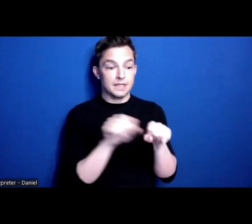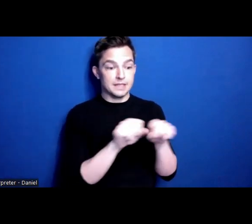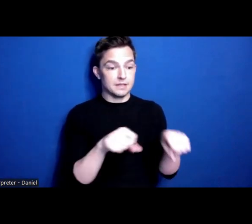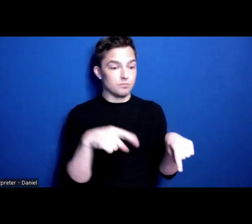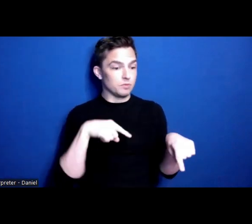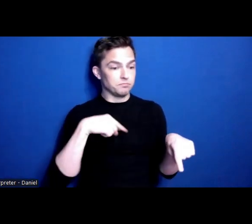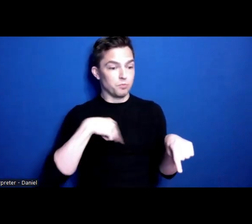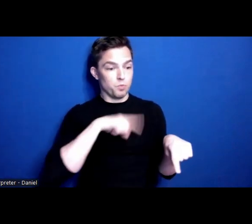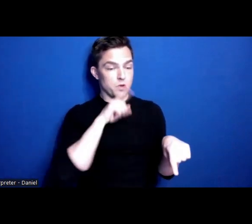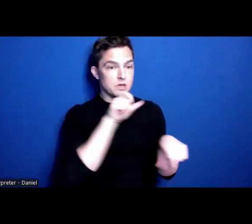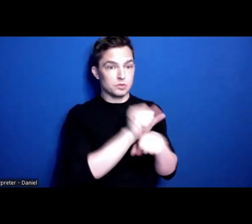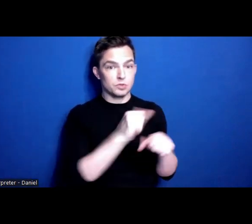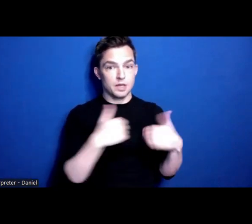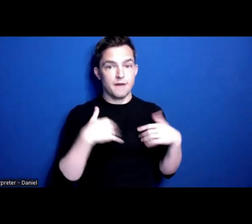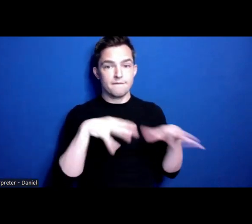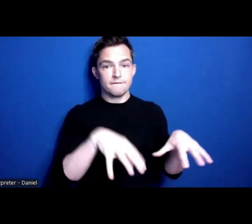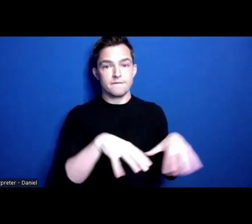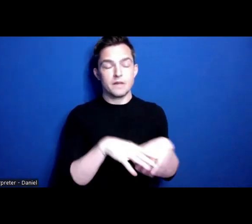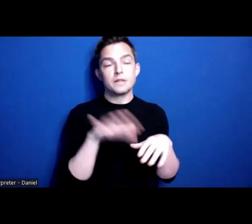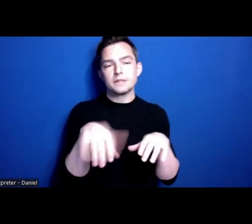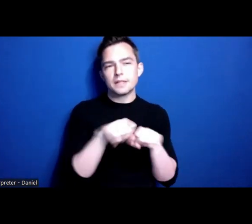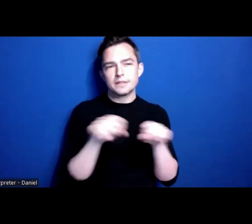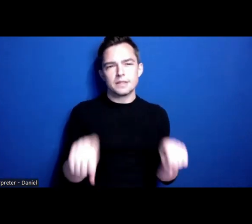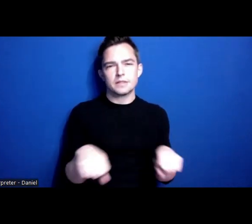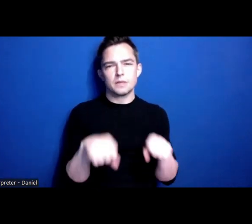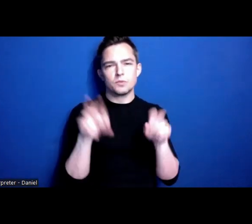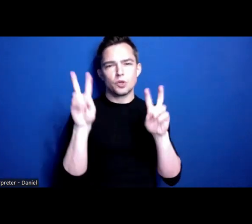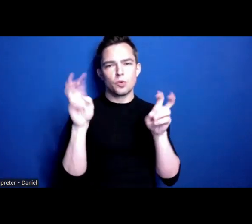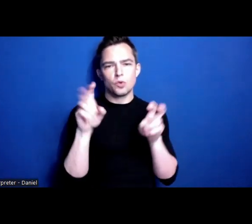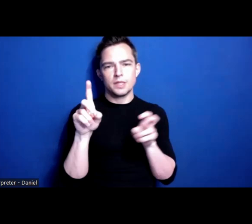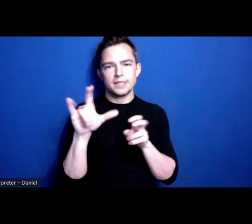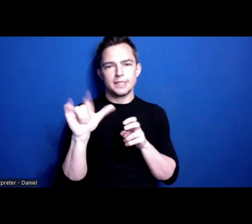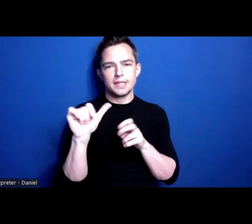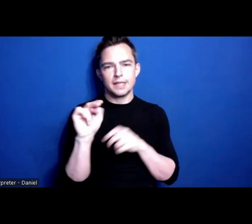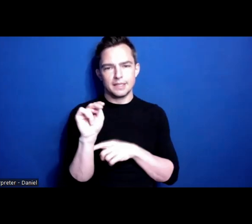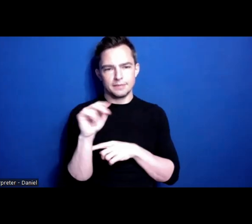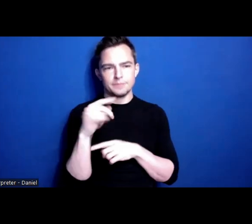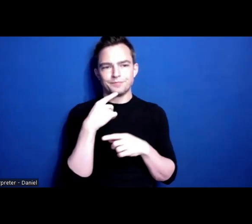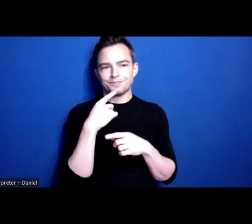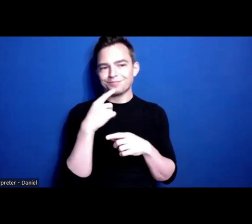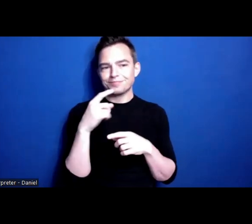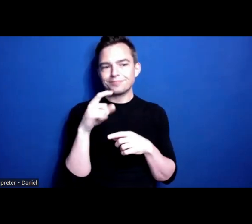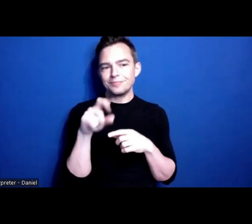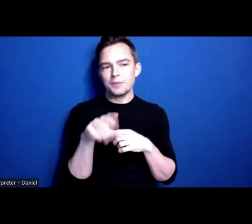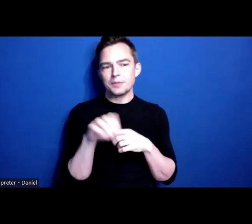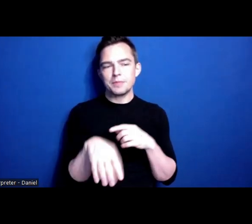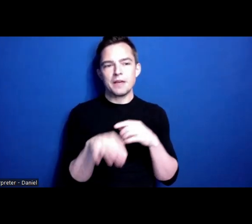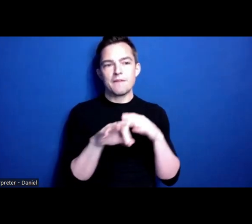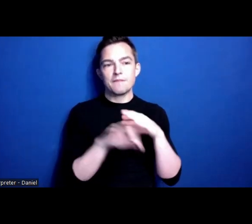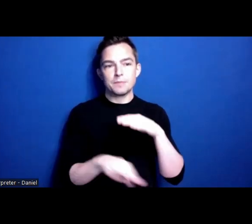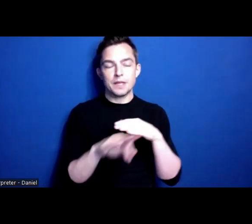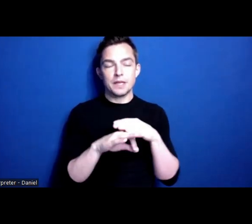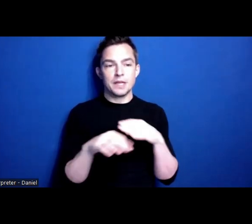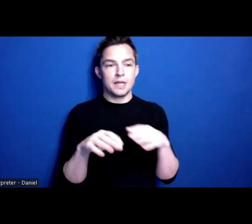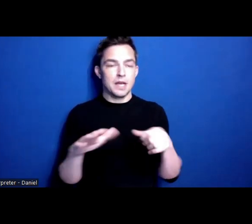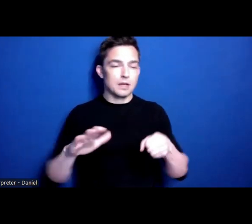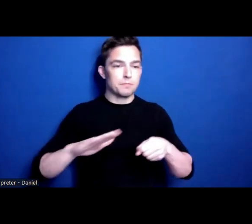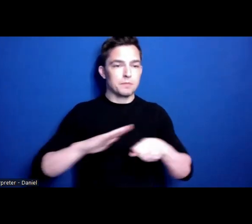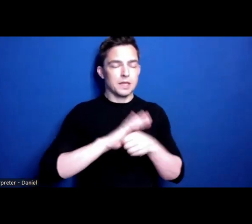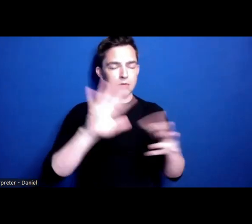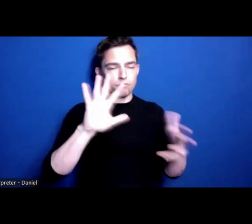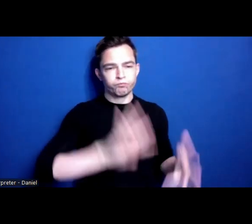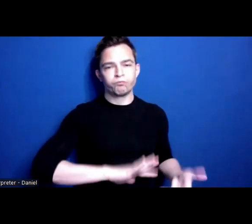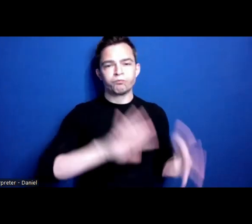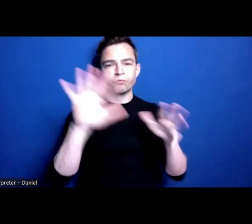actually have. And that system, to quote Dylan again, must be fundamentally and irreparably disrupted or